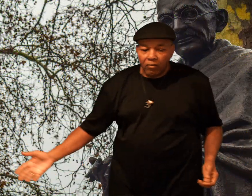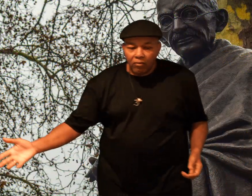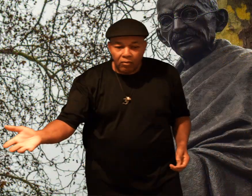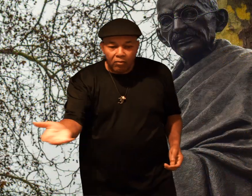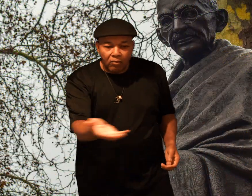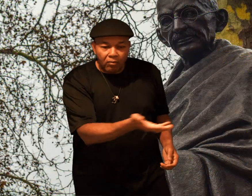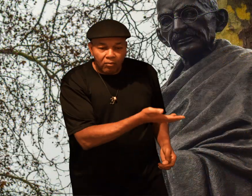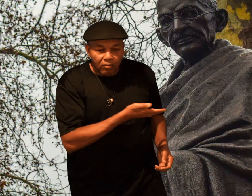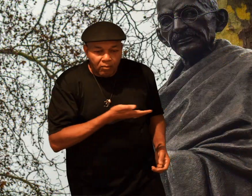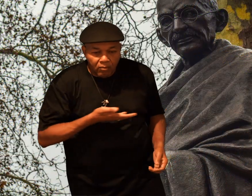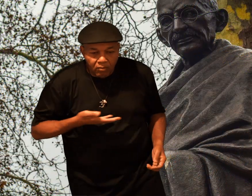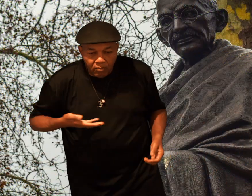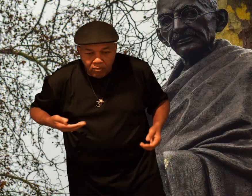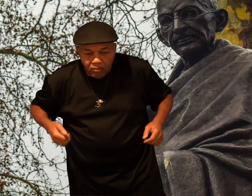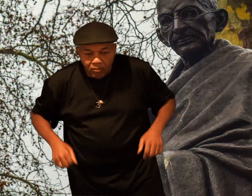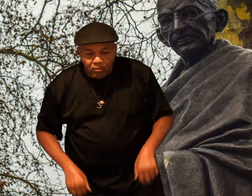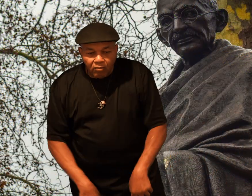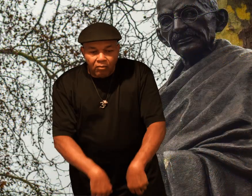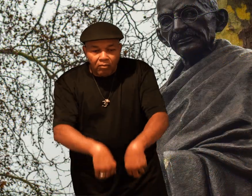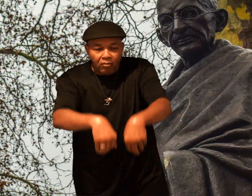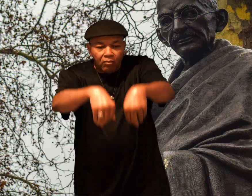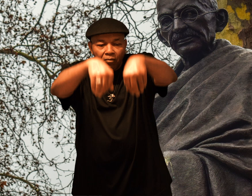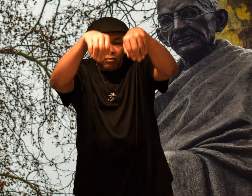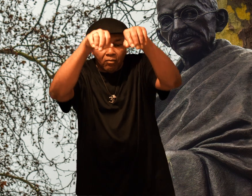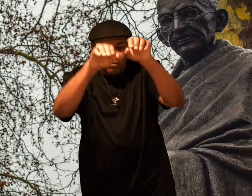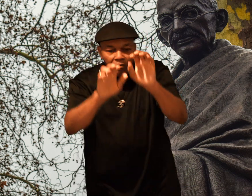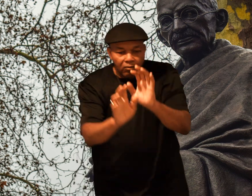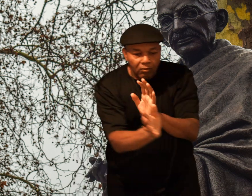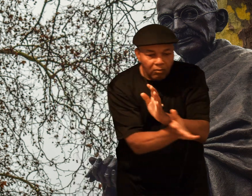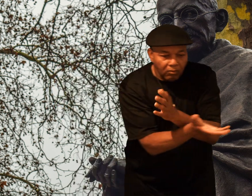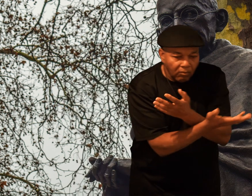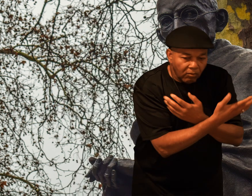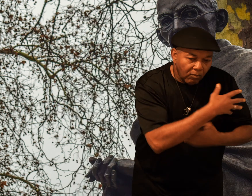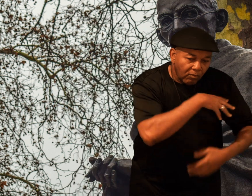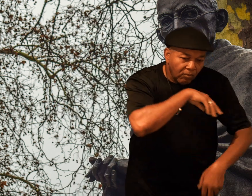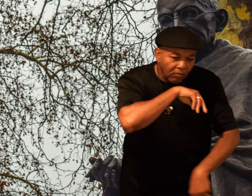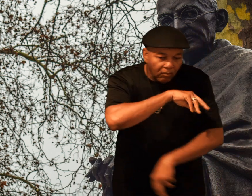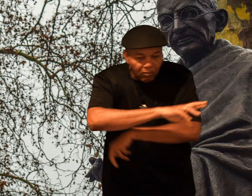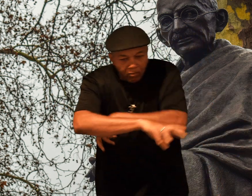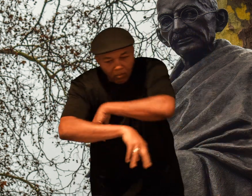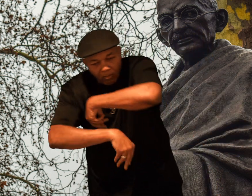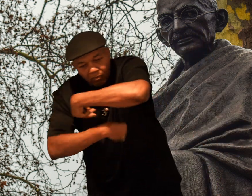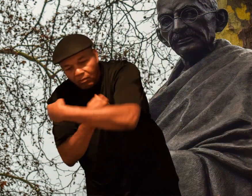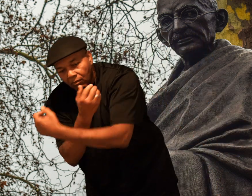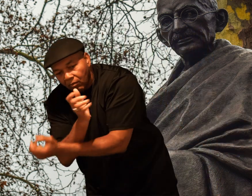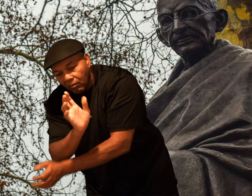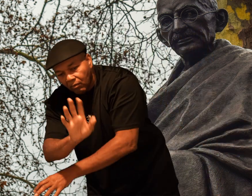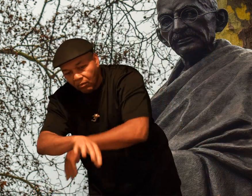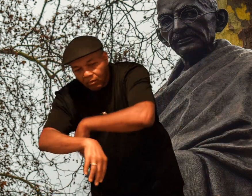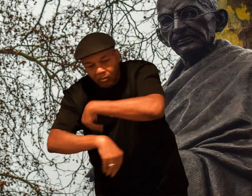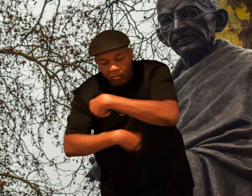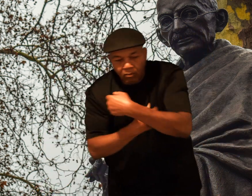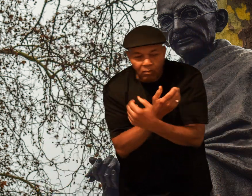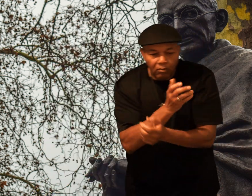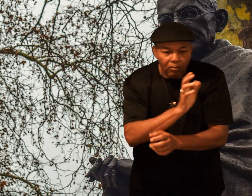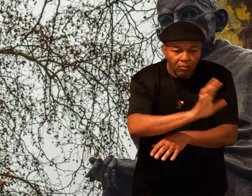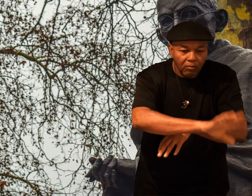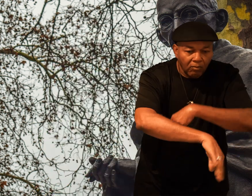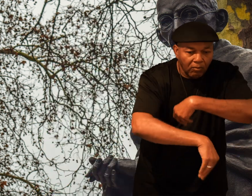disrespected, dragged into jail because of the color of his skin, organs, tissues, and cells. One day, a young girl was shot on the bus by a man, a terrorist,